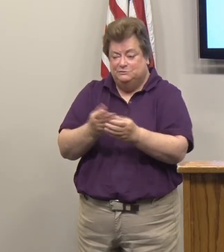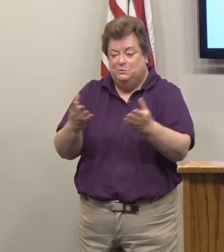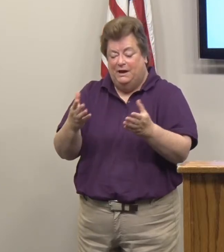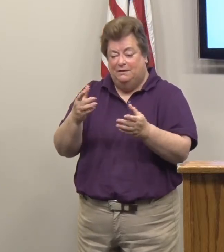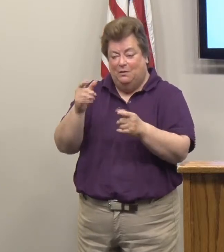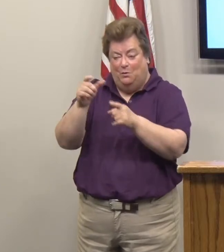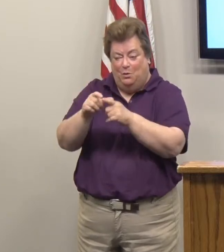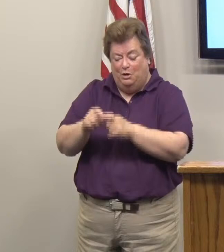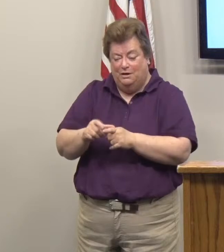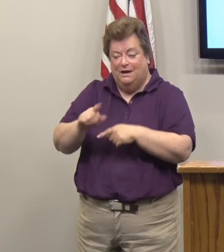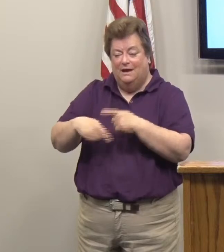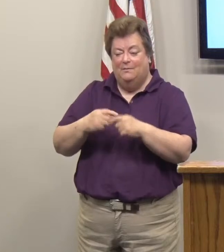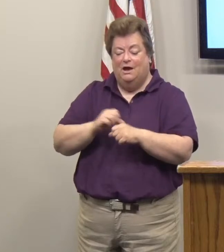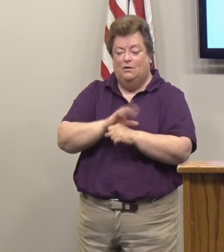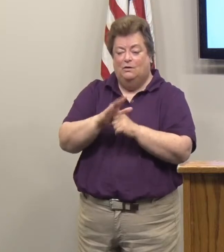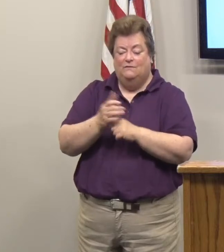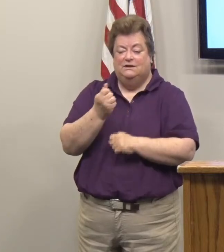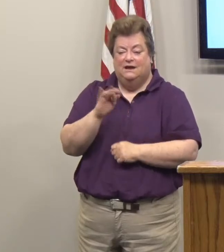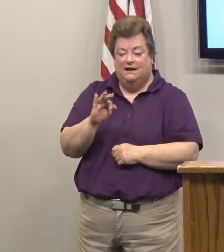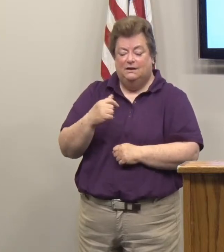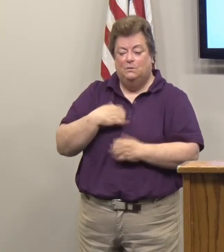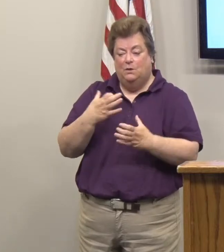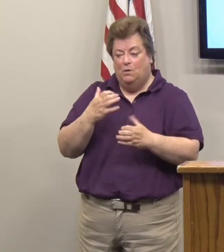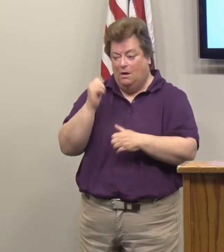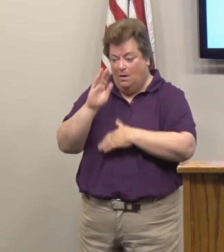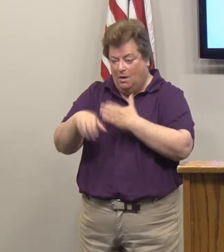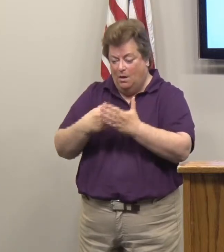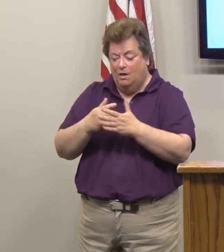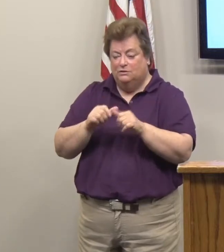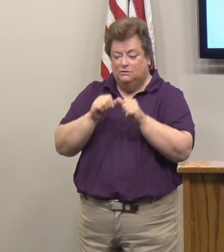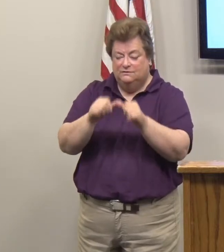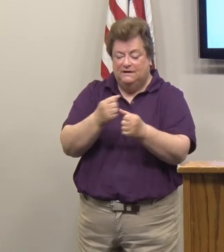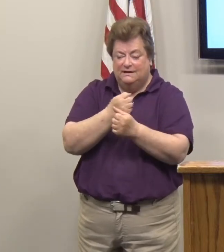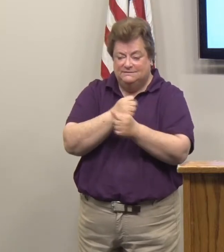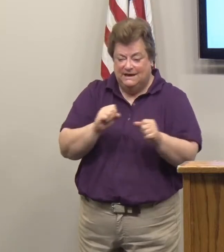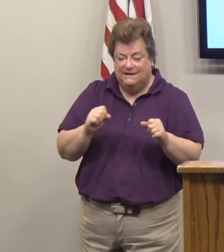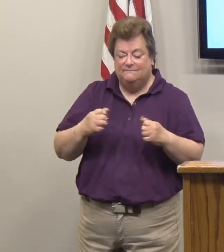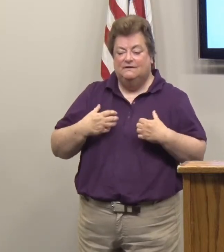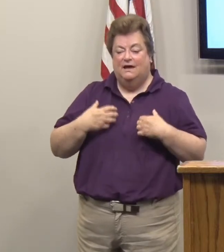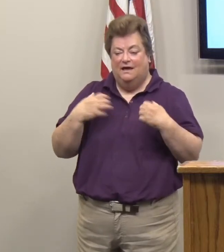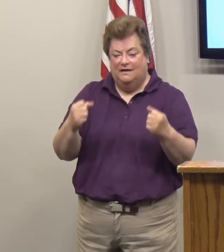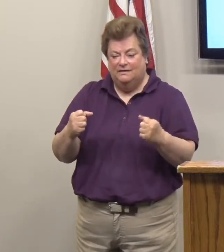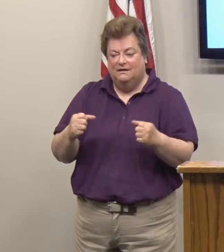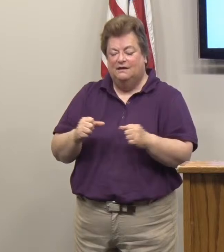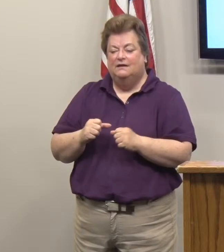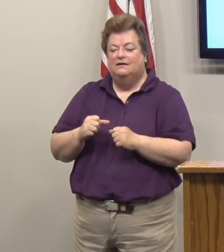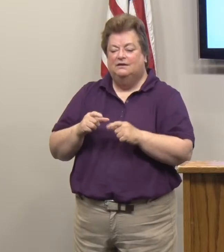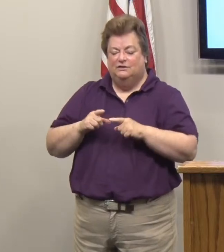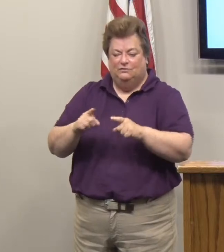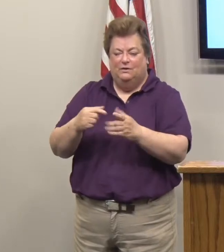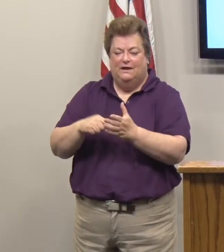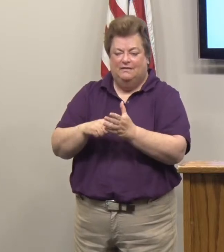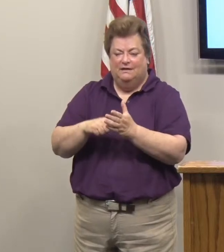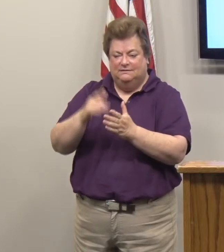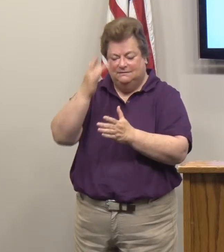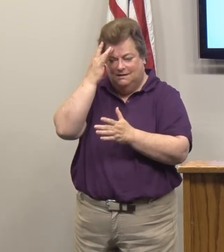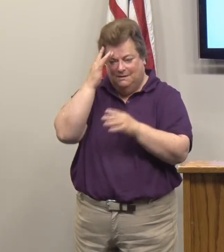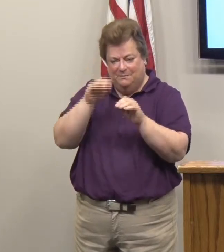All right. Well, if there are no further questions, Thank you for tuning in to